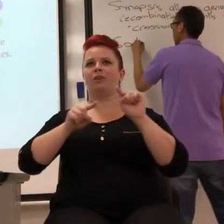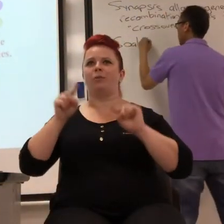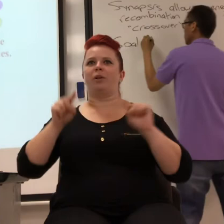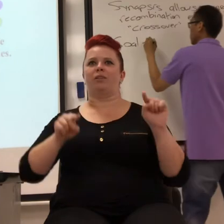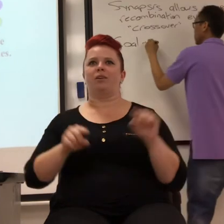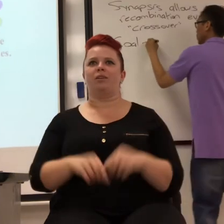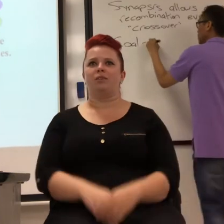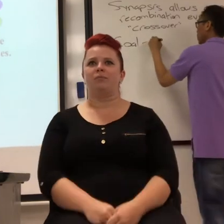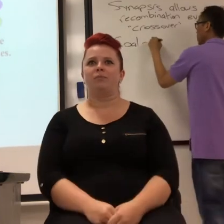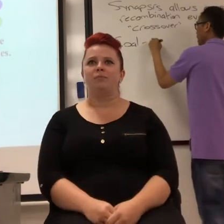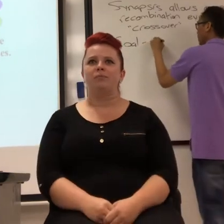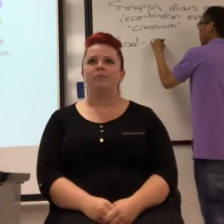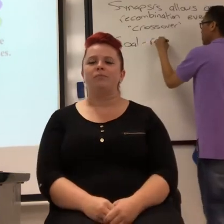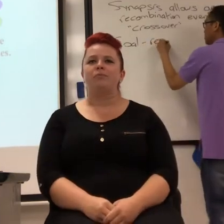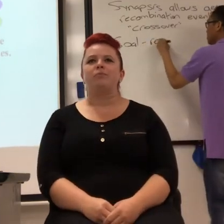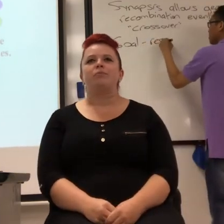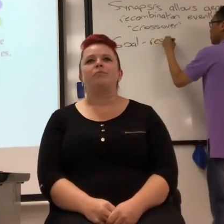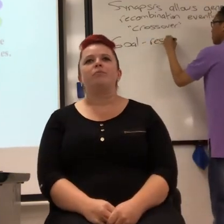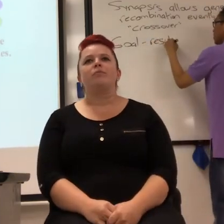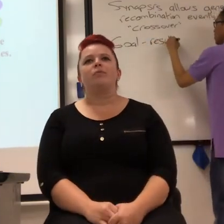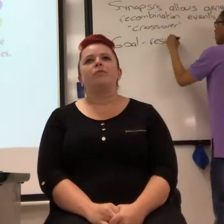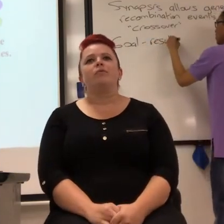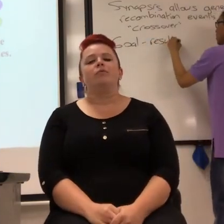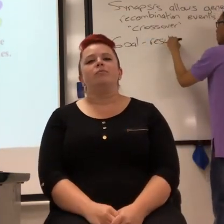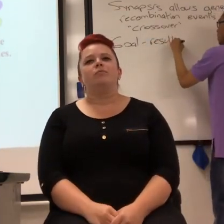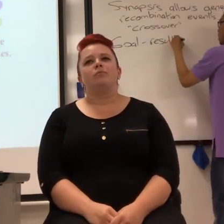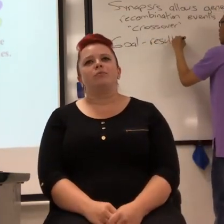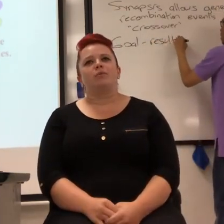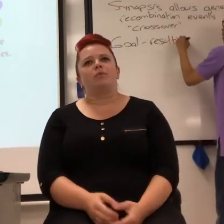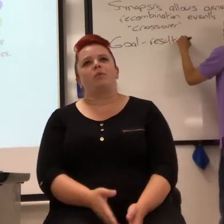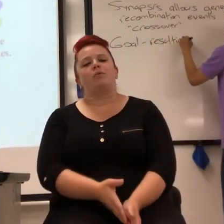The goal is the resulting gametes.